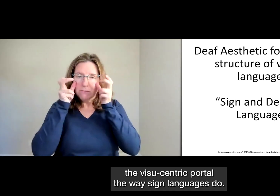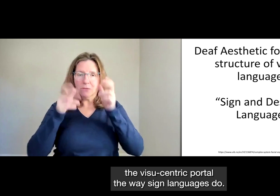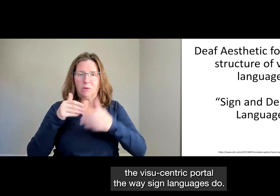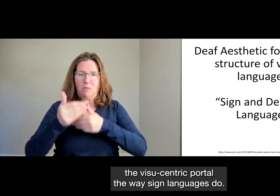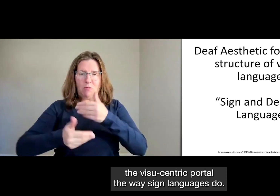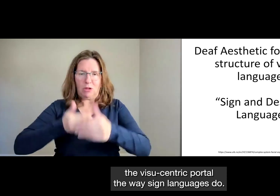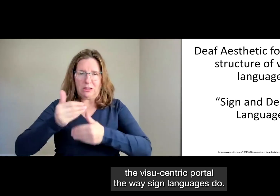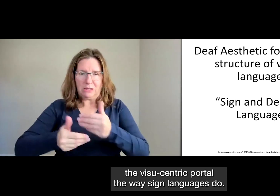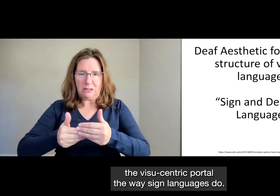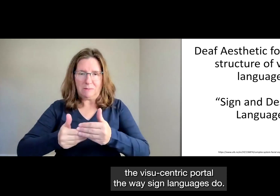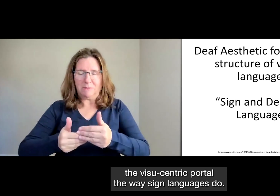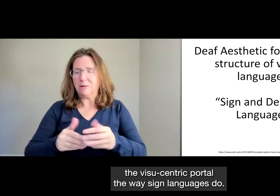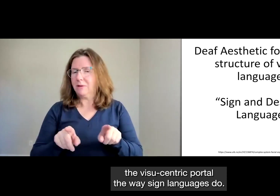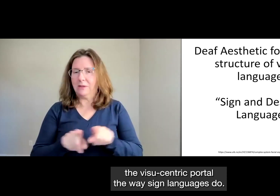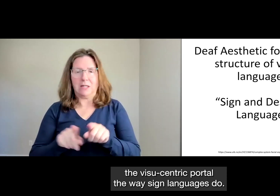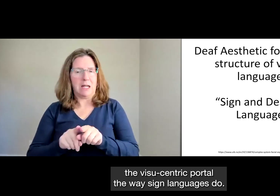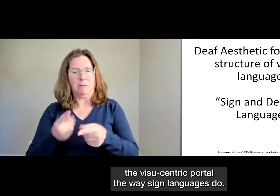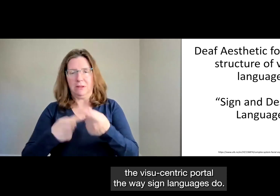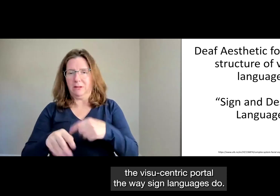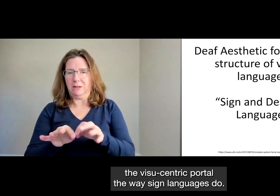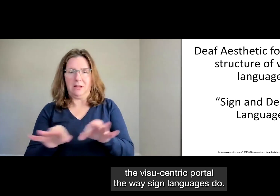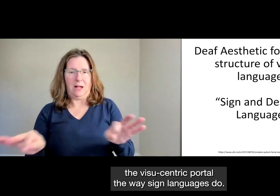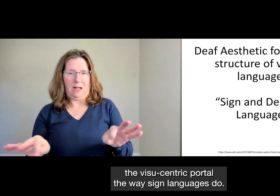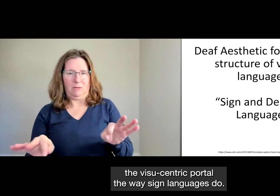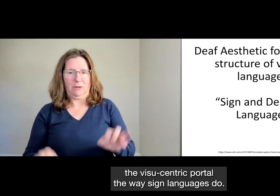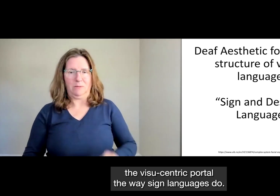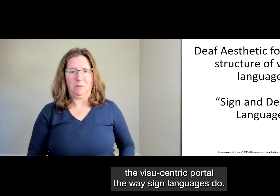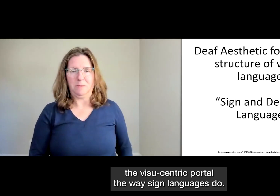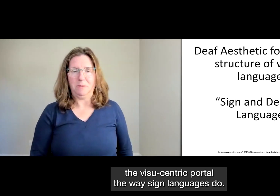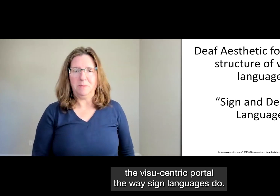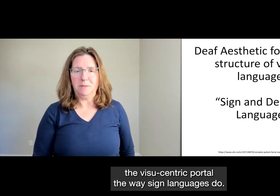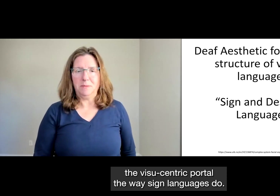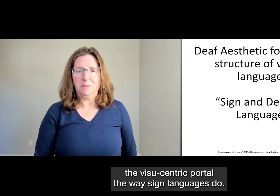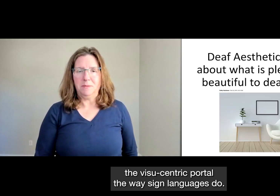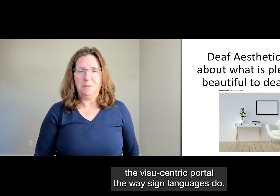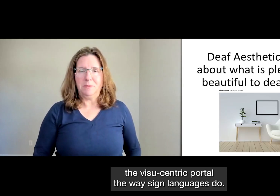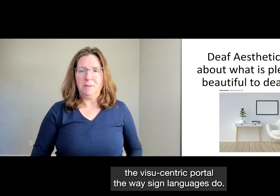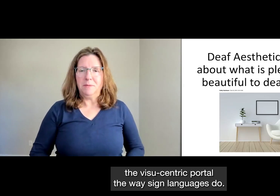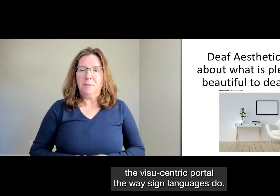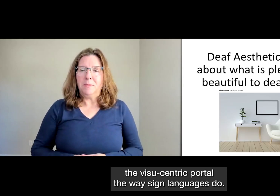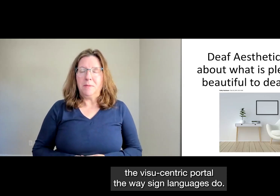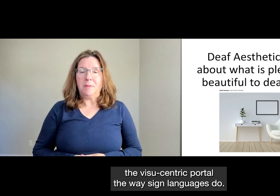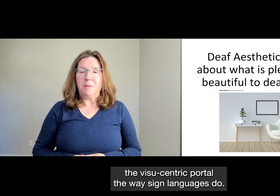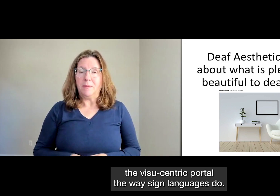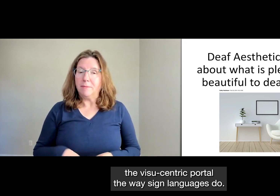the visuocentric portal the way sign languages do.